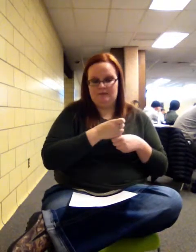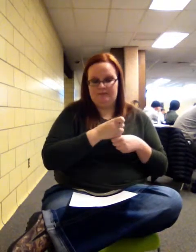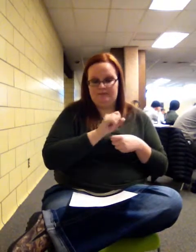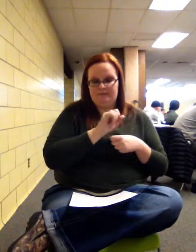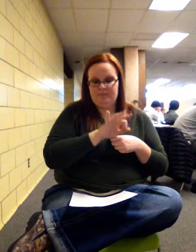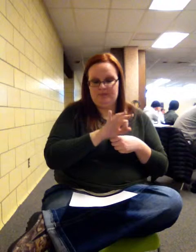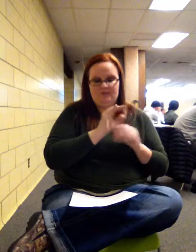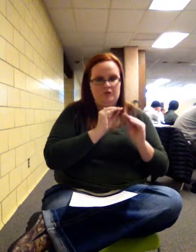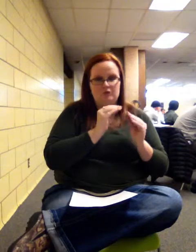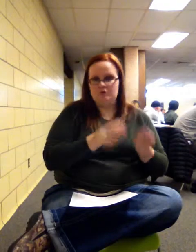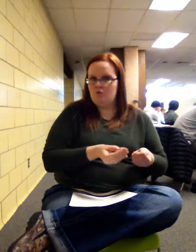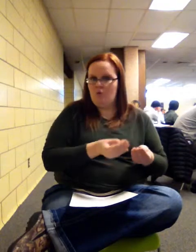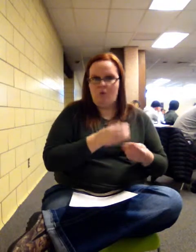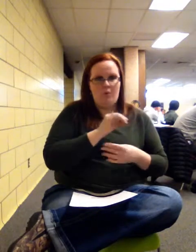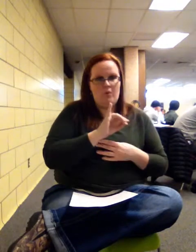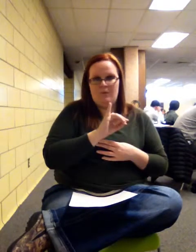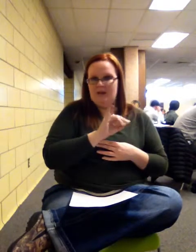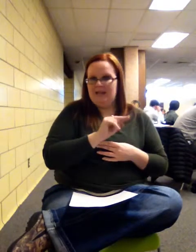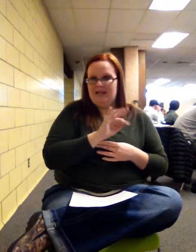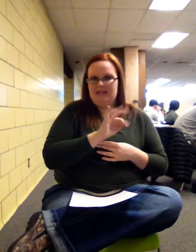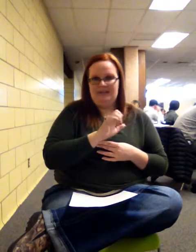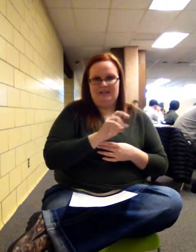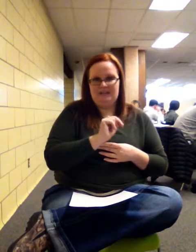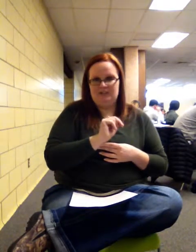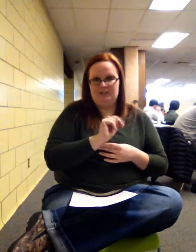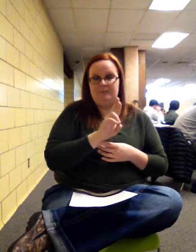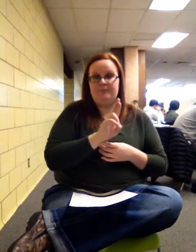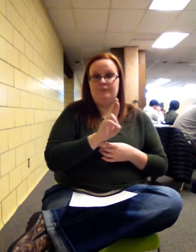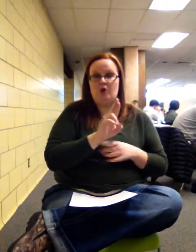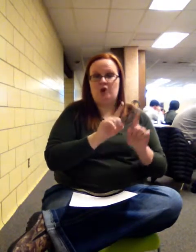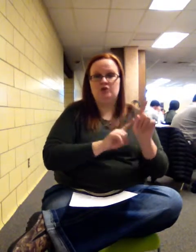was no inflation. Okay, so R star really doesn't exist.